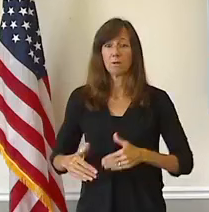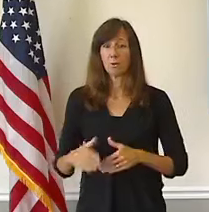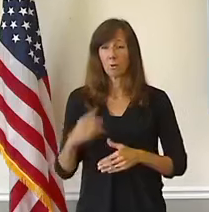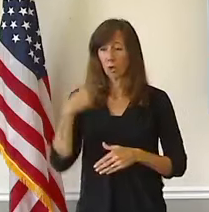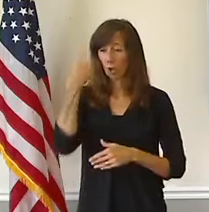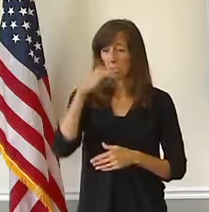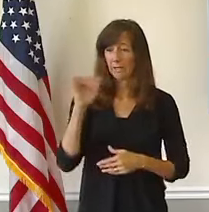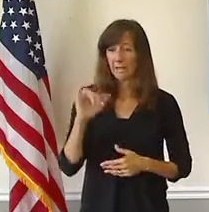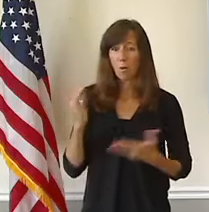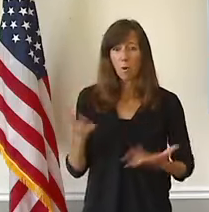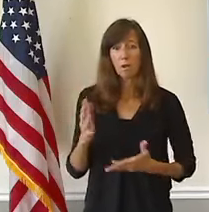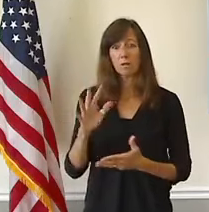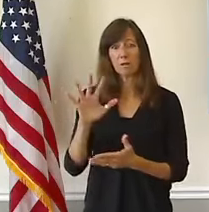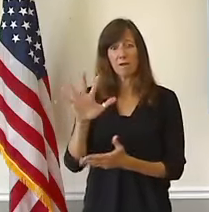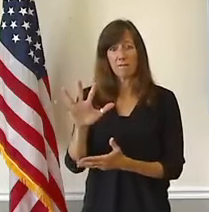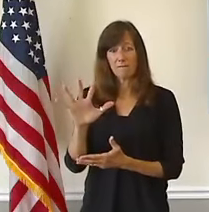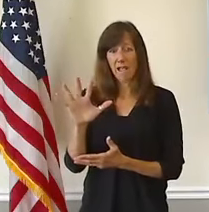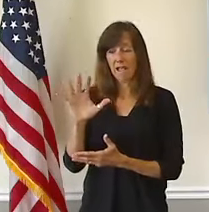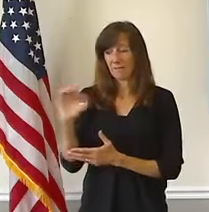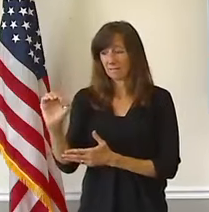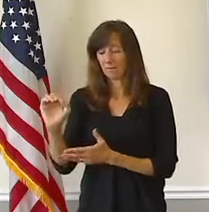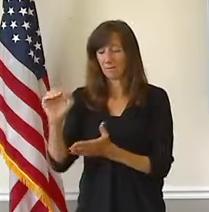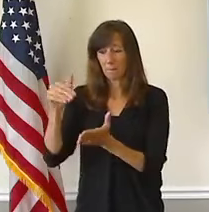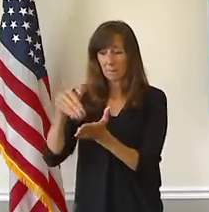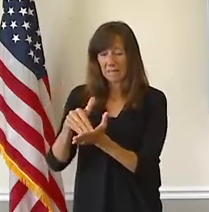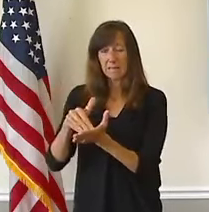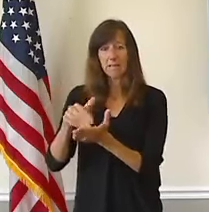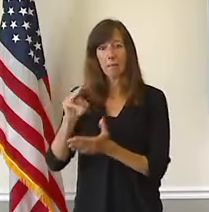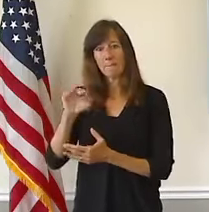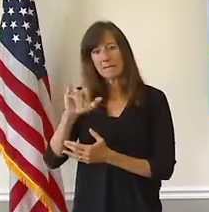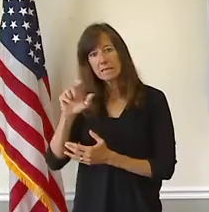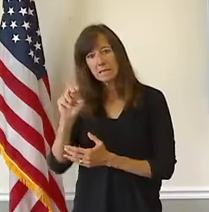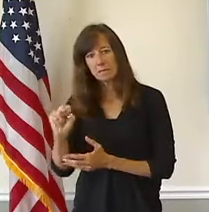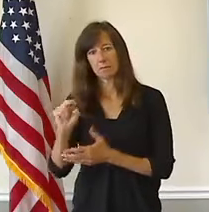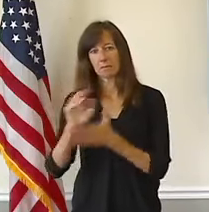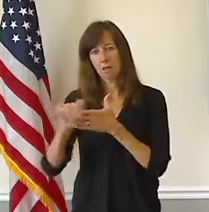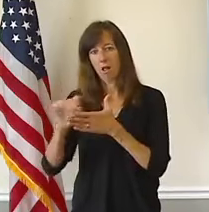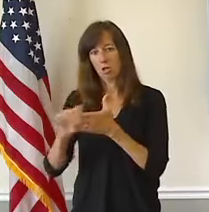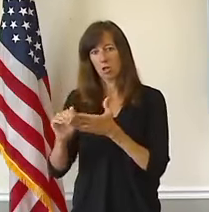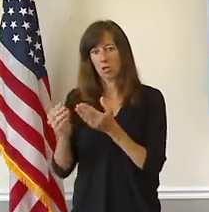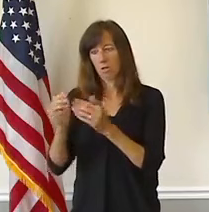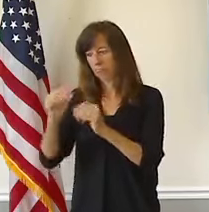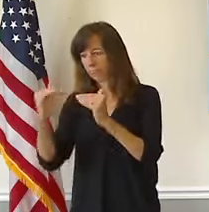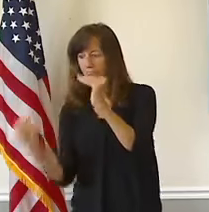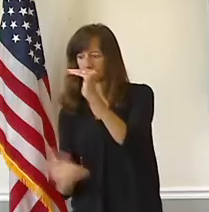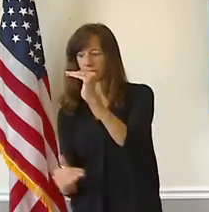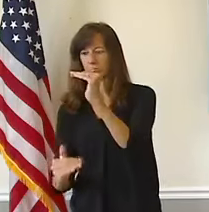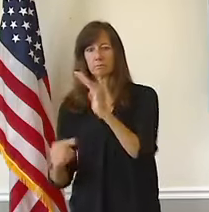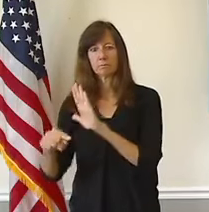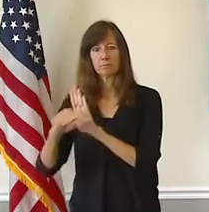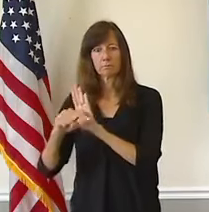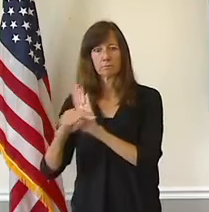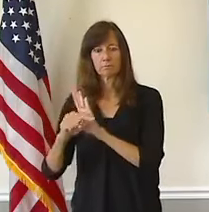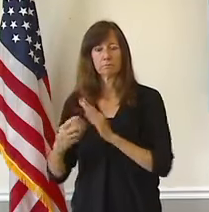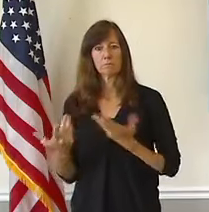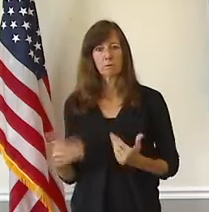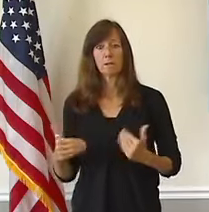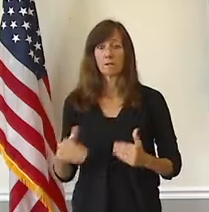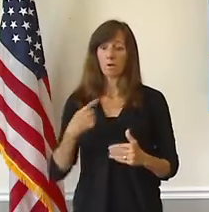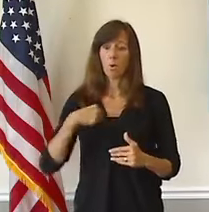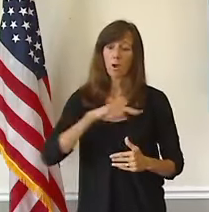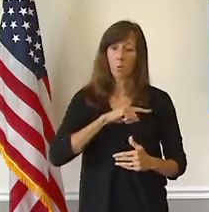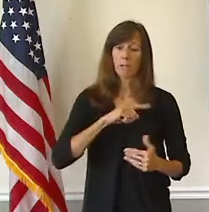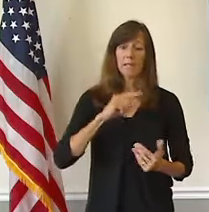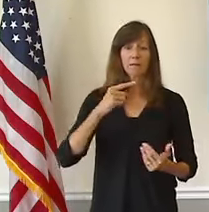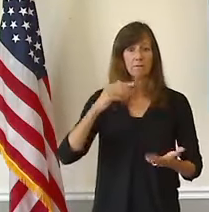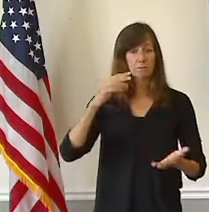50 to 60 million dollar deficit, operating deficit. That's not enough money to pay for our expenses. We've taken steps to reduce spending, we certainly